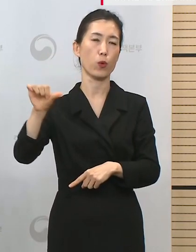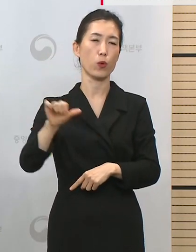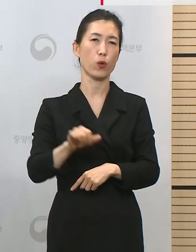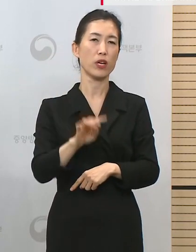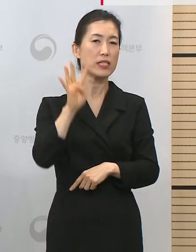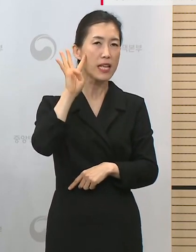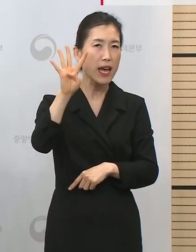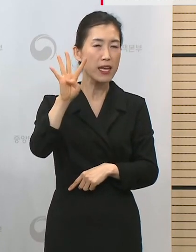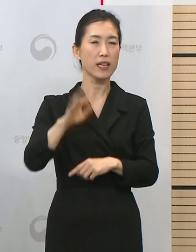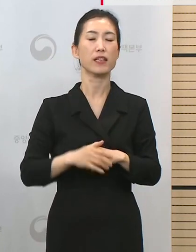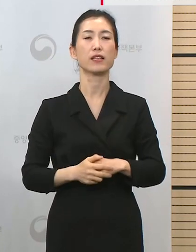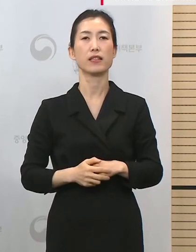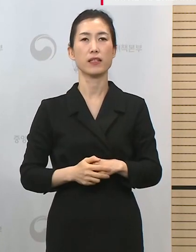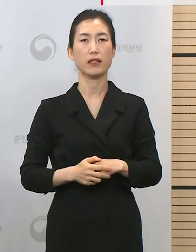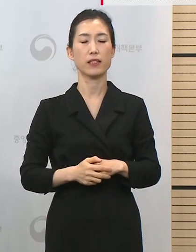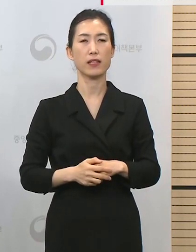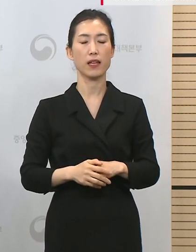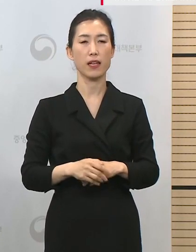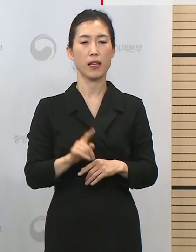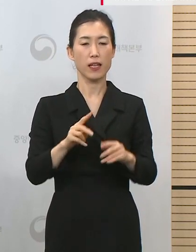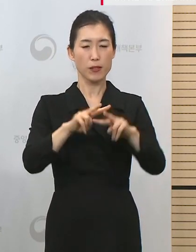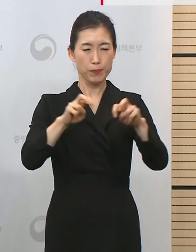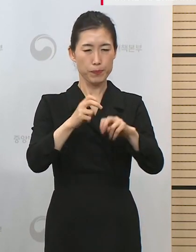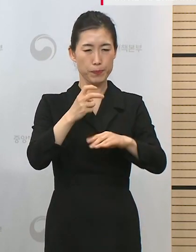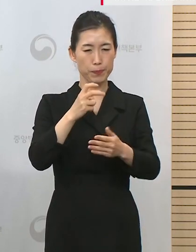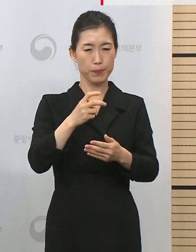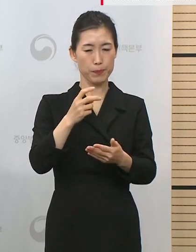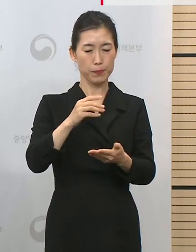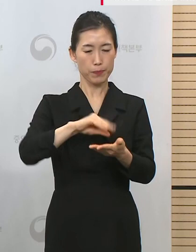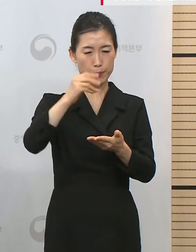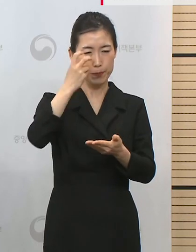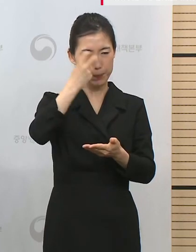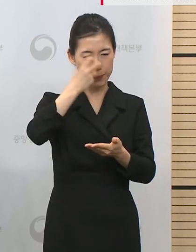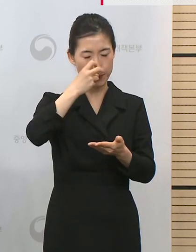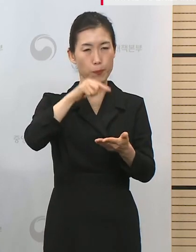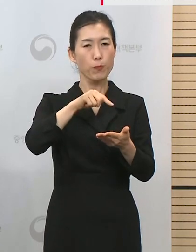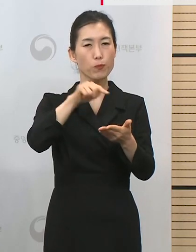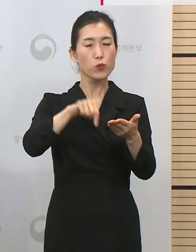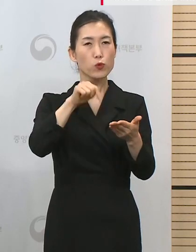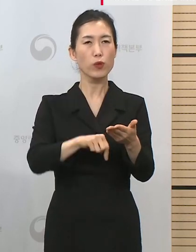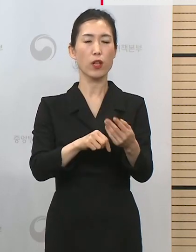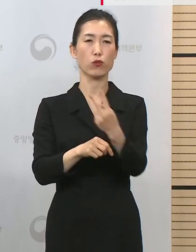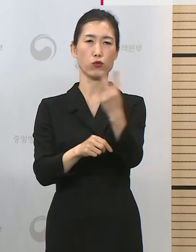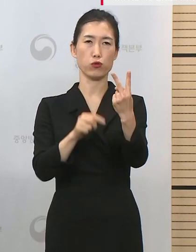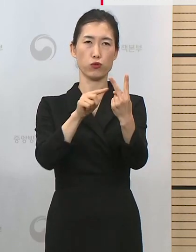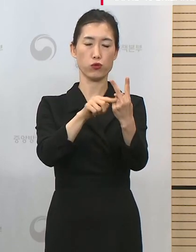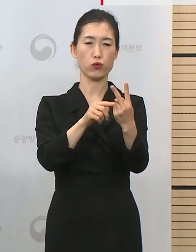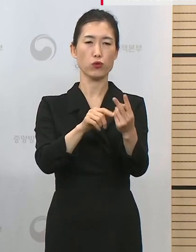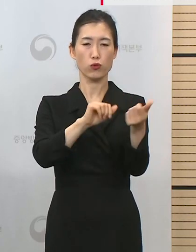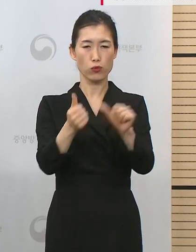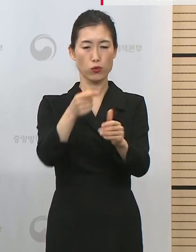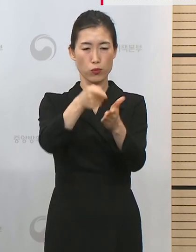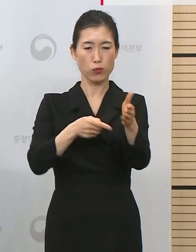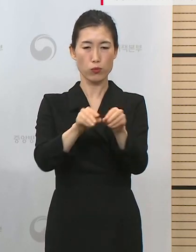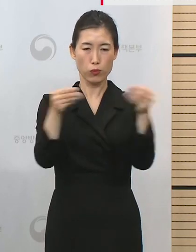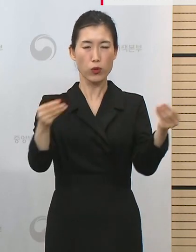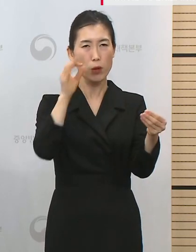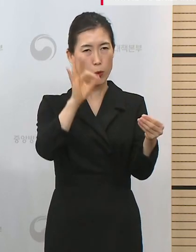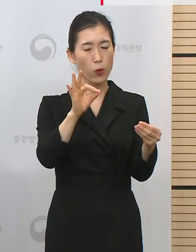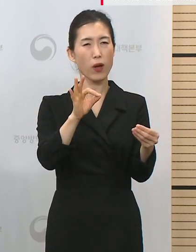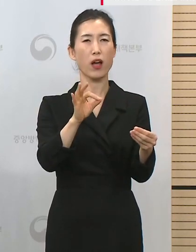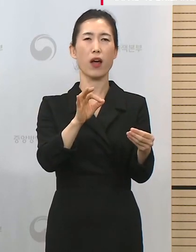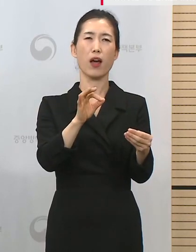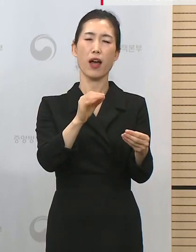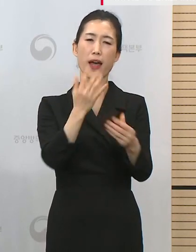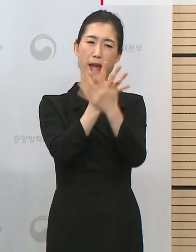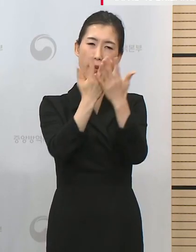until the inoculation to their fatality took about 4.5 days on average. And two cases,